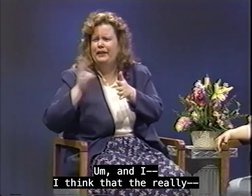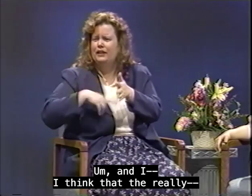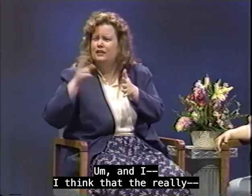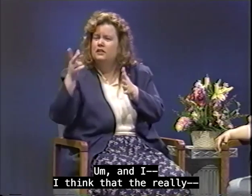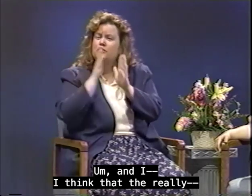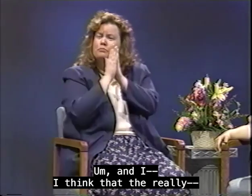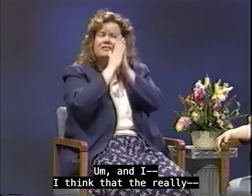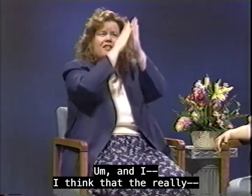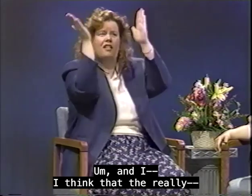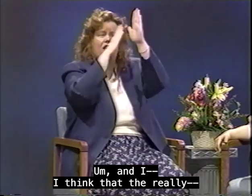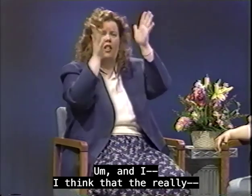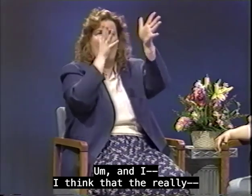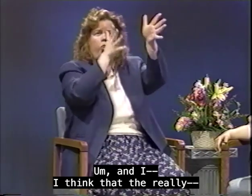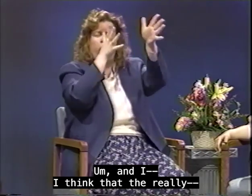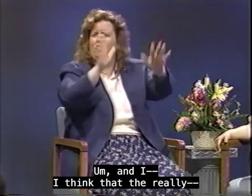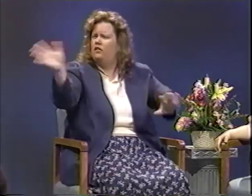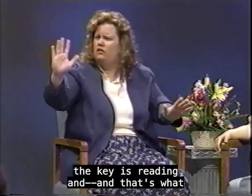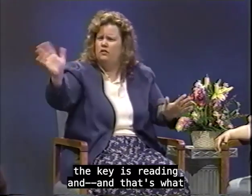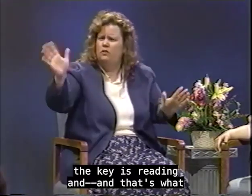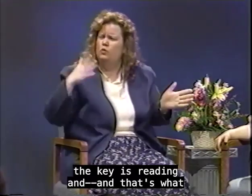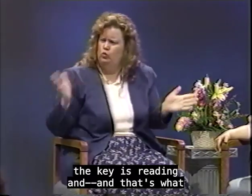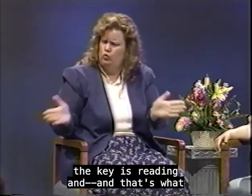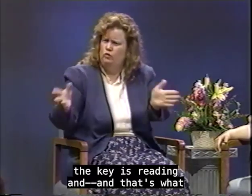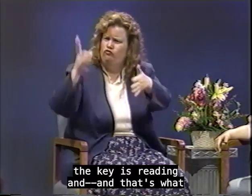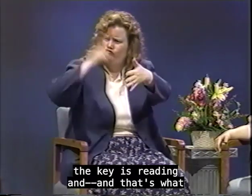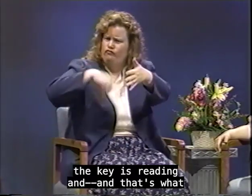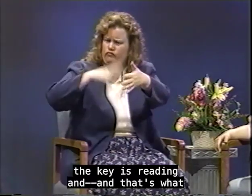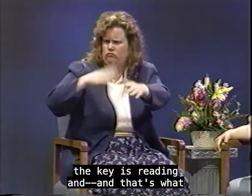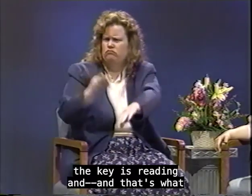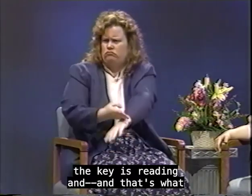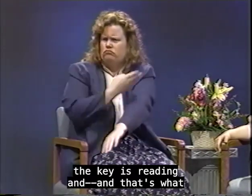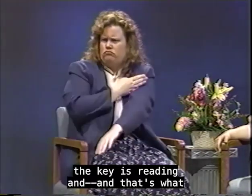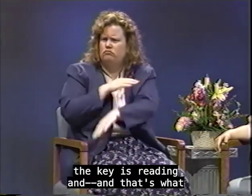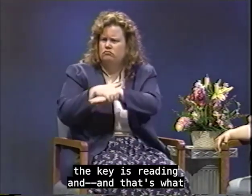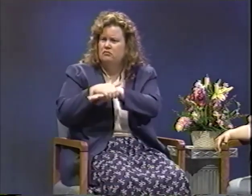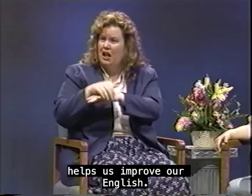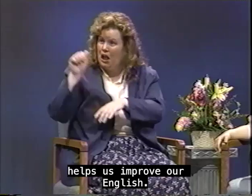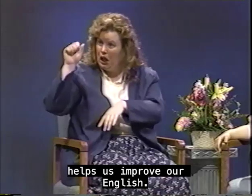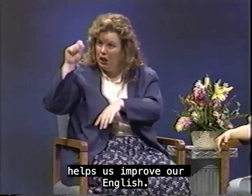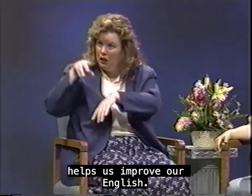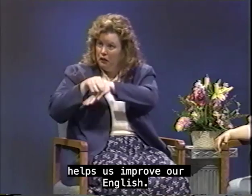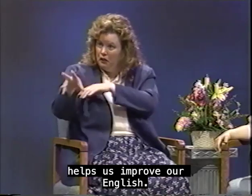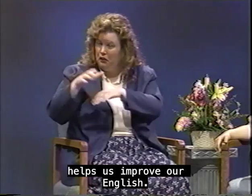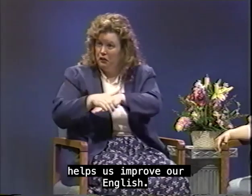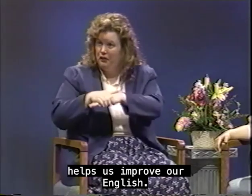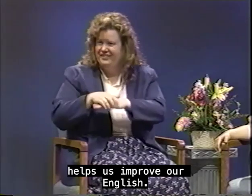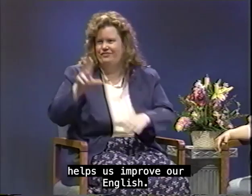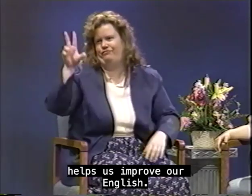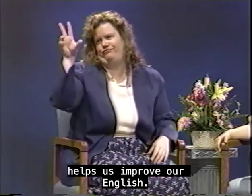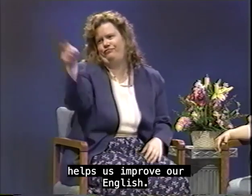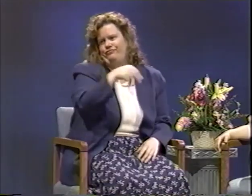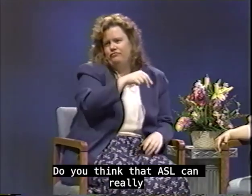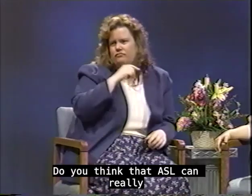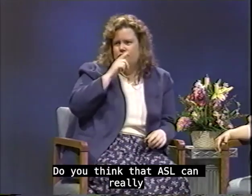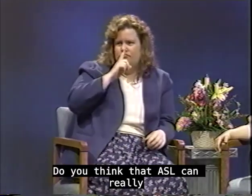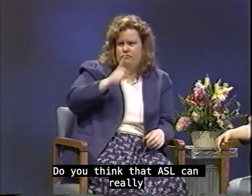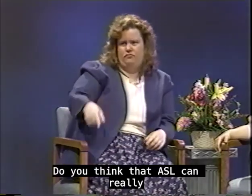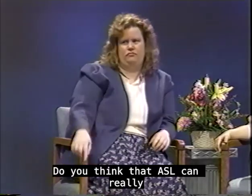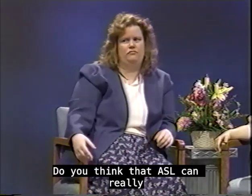And I think that the key is reading, and that's what helps us improve our English. Do you think that